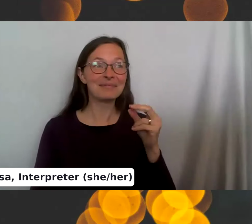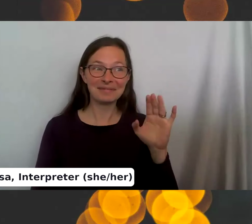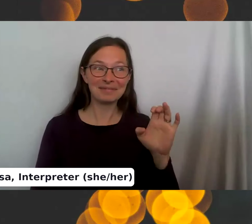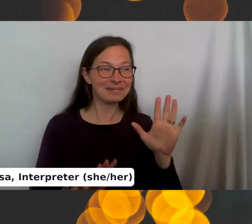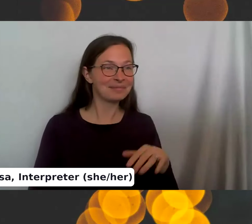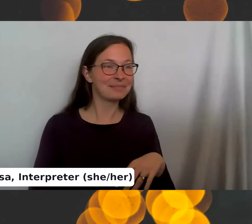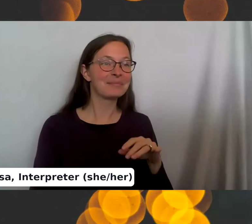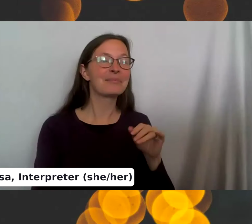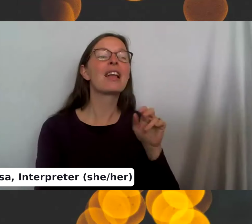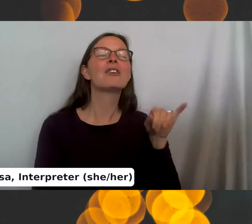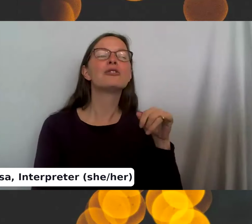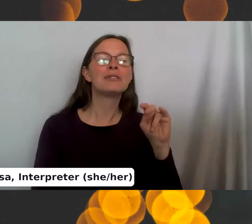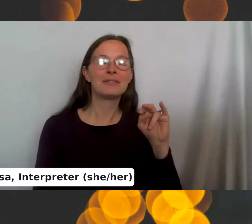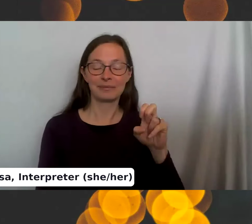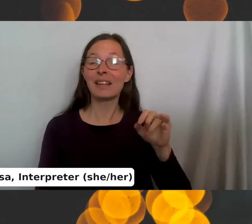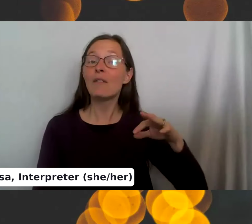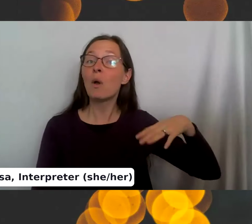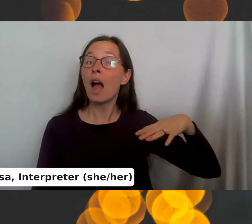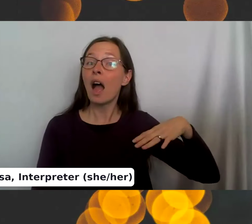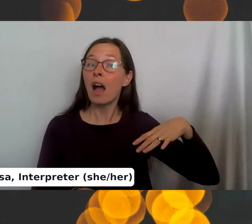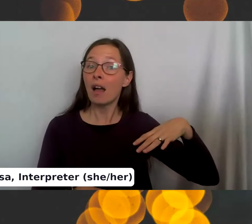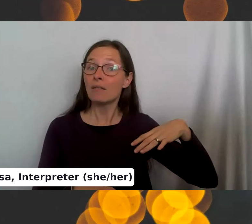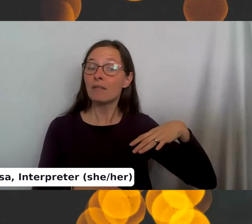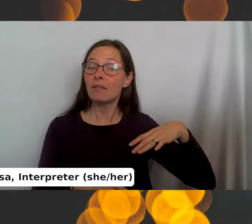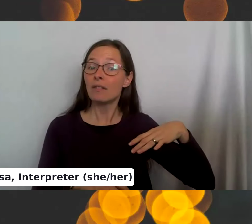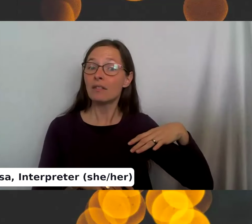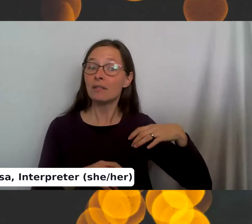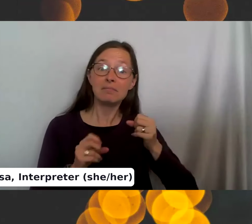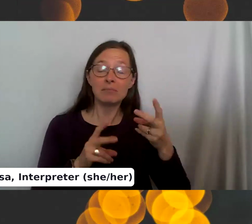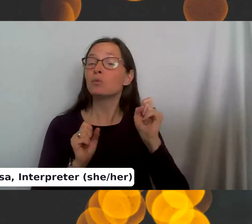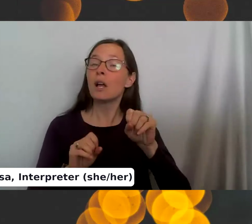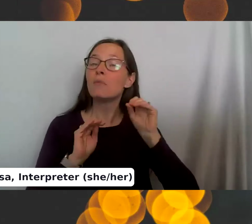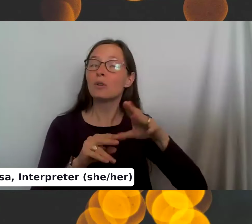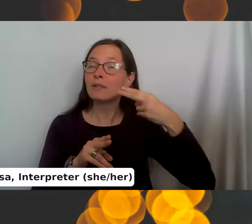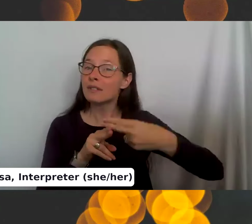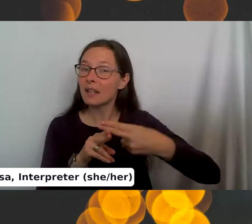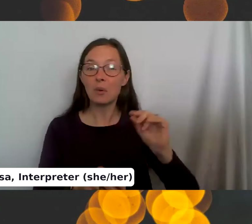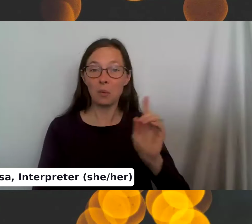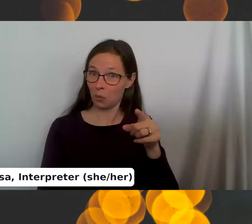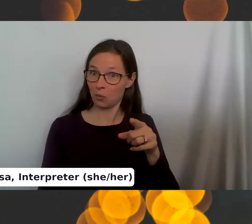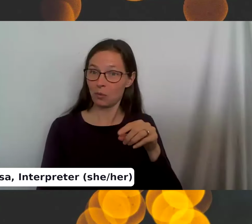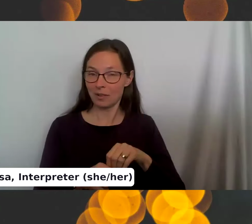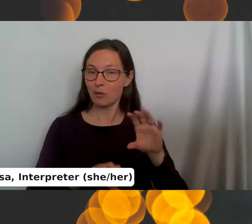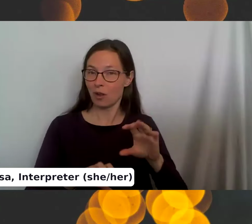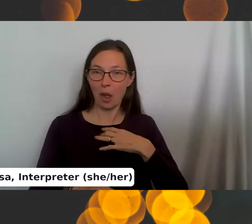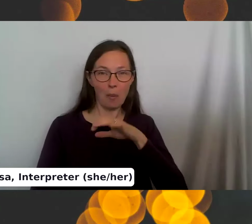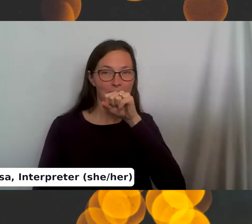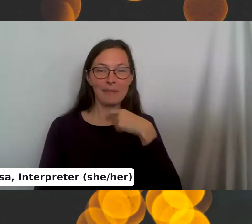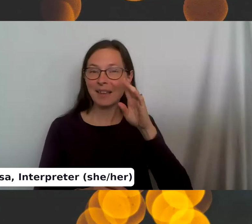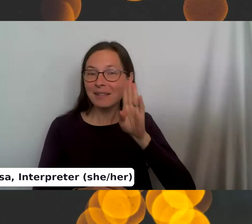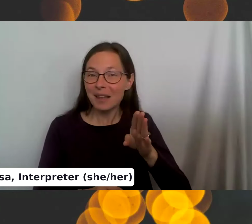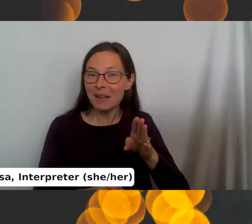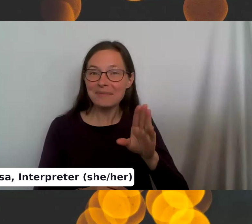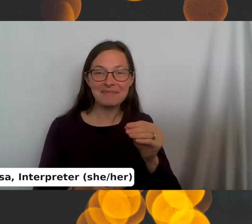if you haven't yet, your name and location in the chat. Would love to say hi to you, get to know you a little